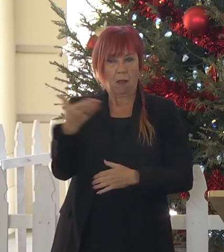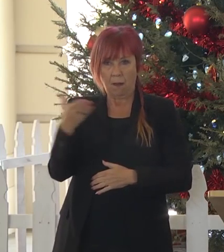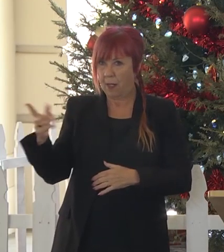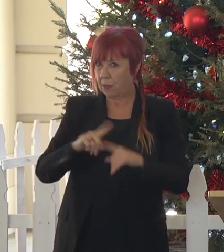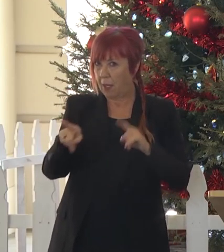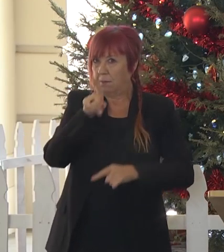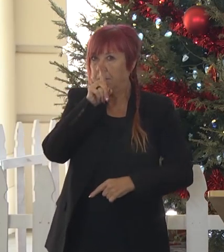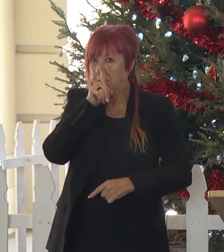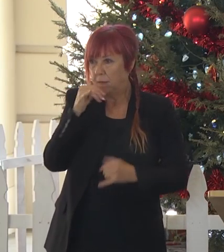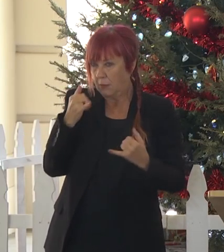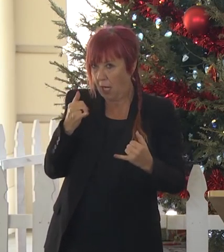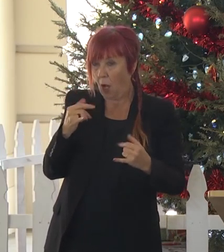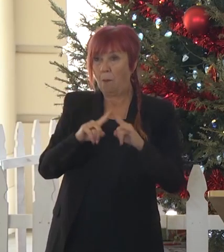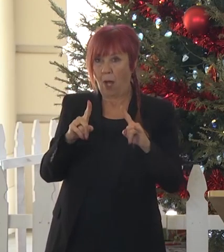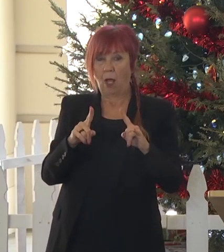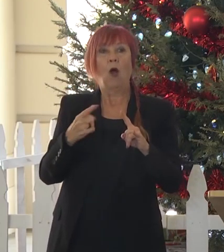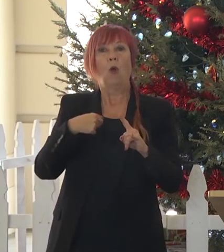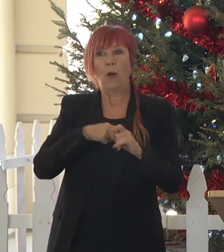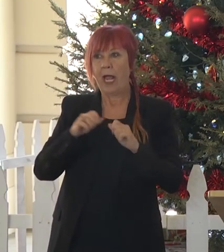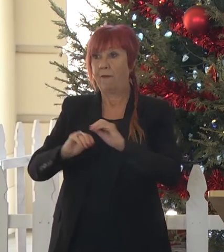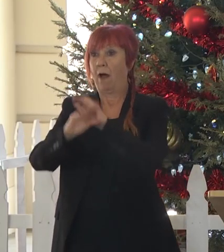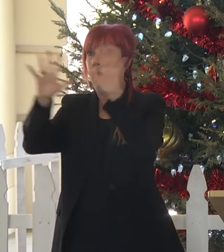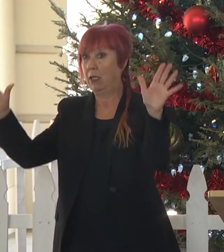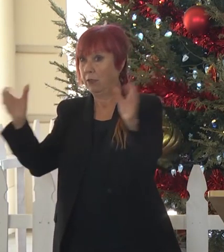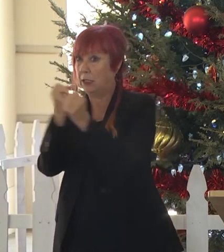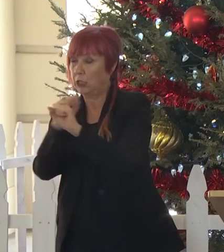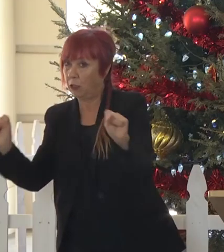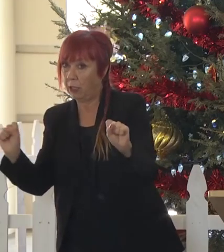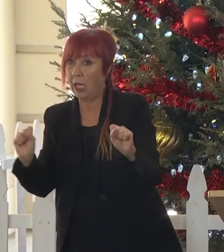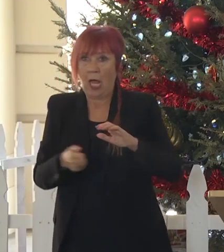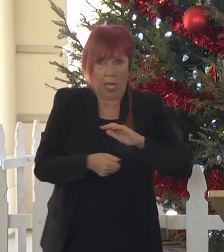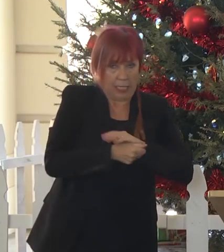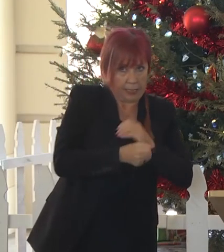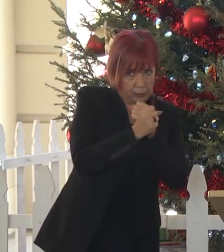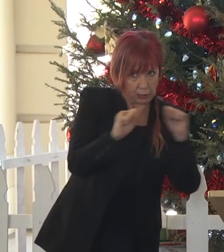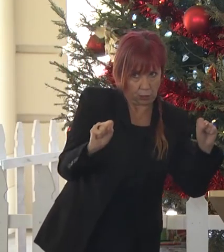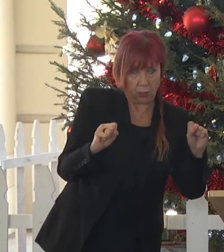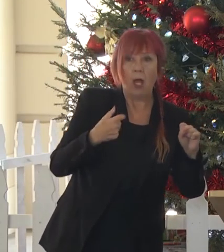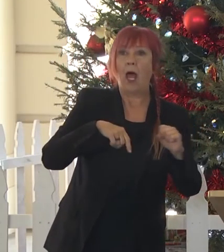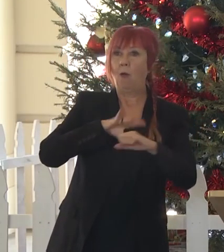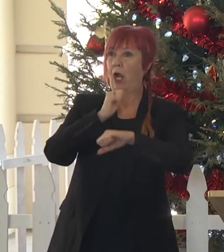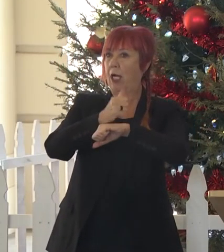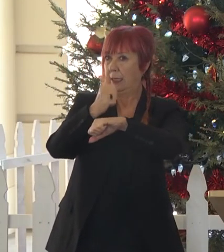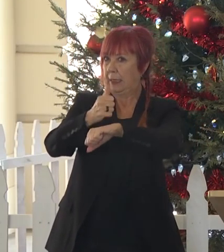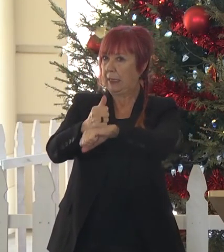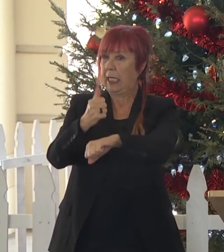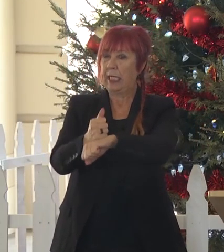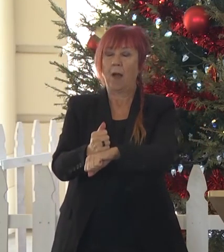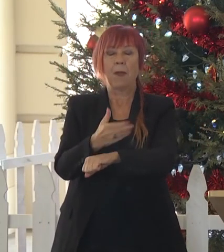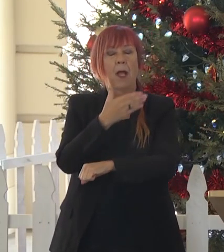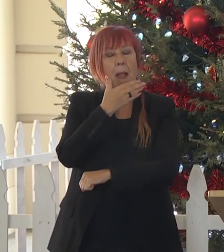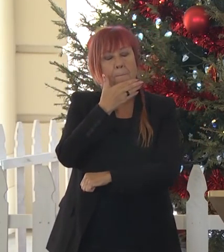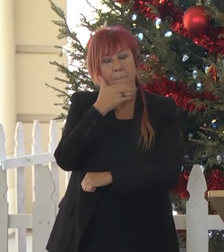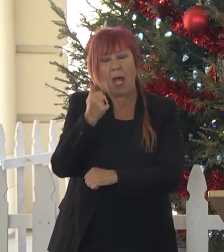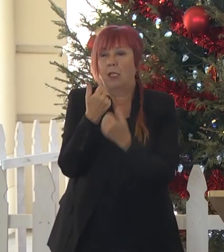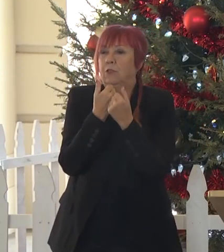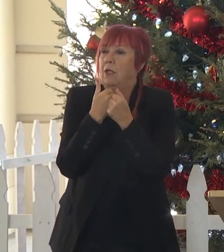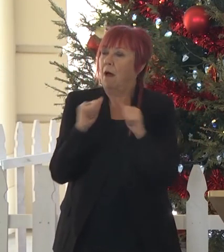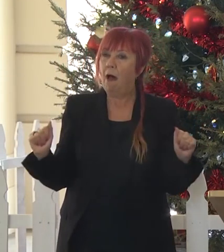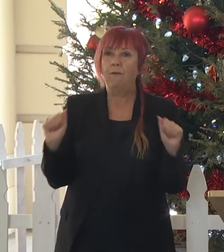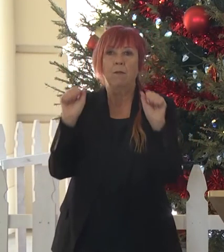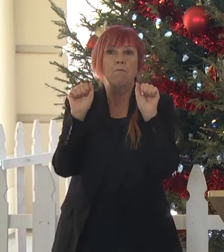through overt and covert security, that we'll have those measures in place for the best effort to ensure safe